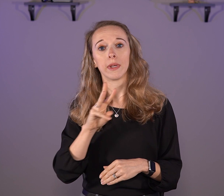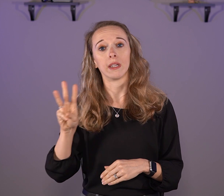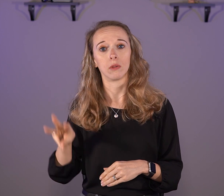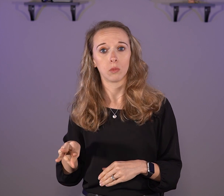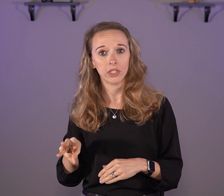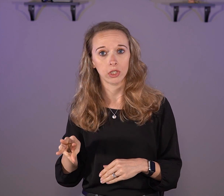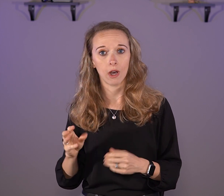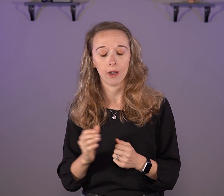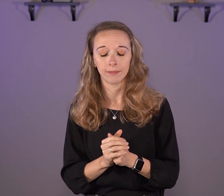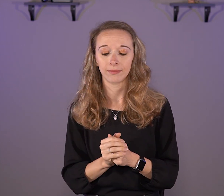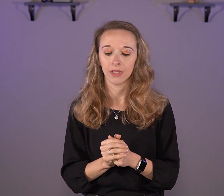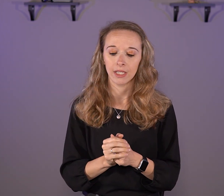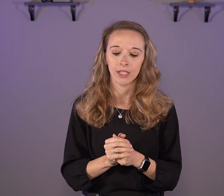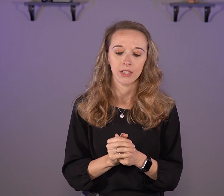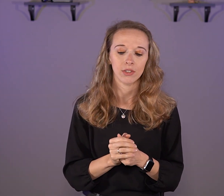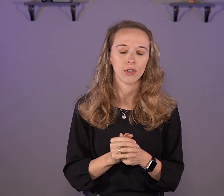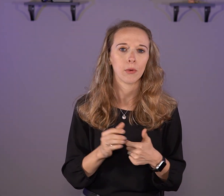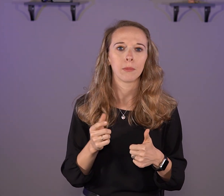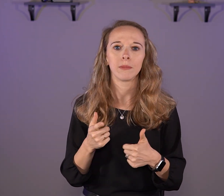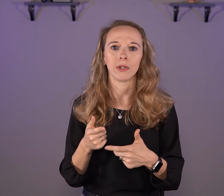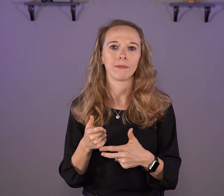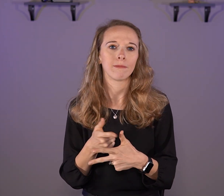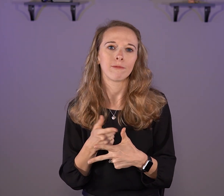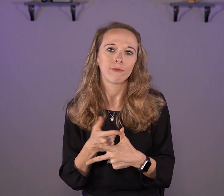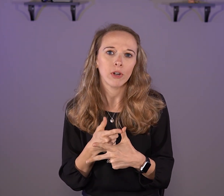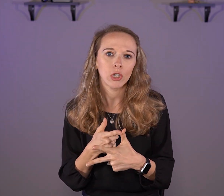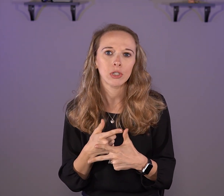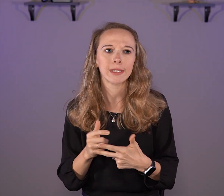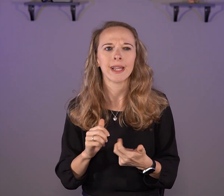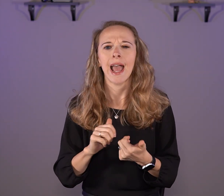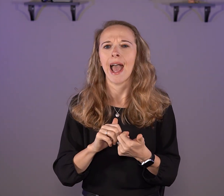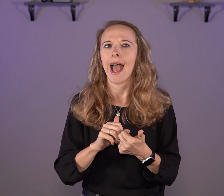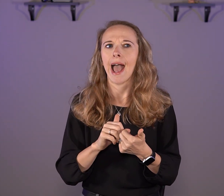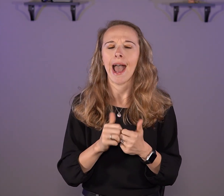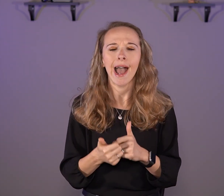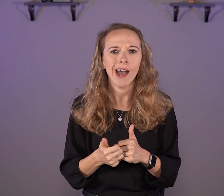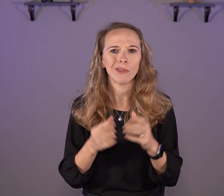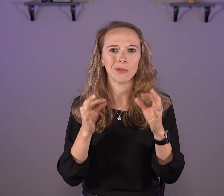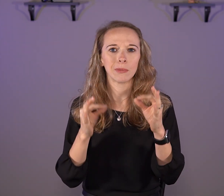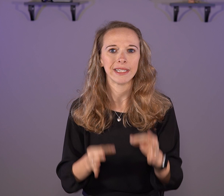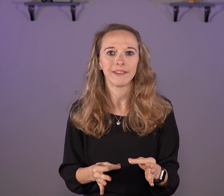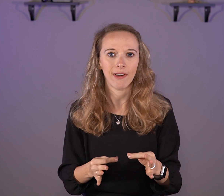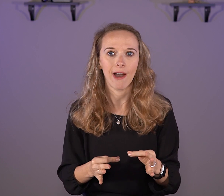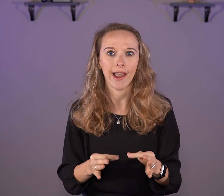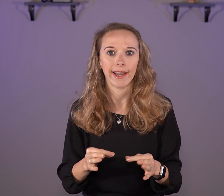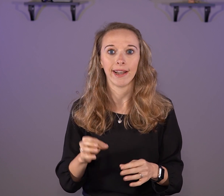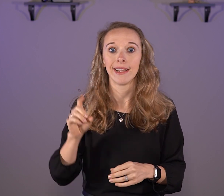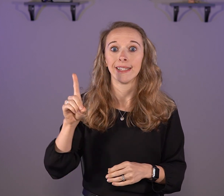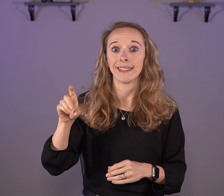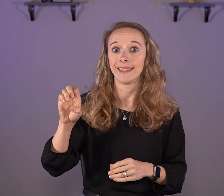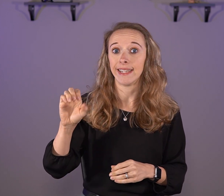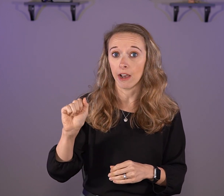in Wichita. So, first, how do we define